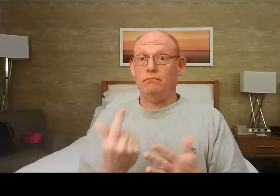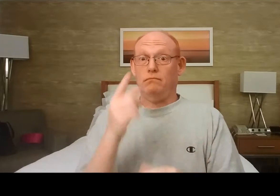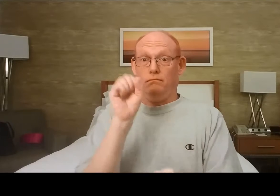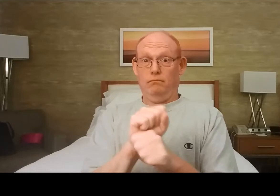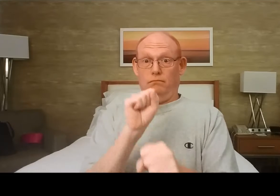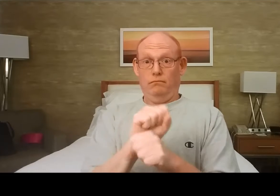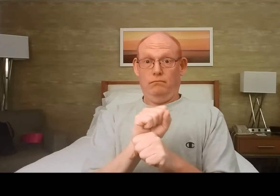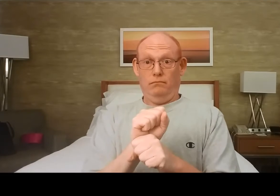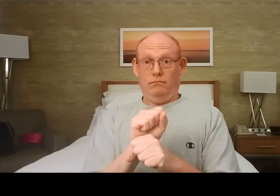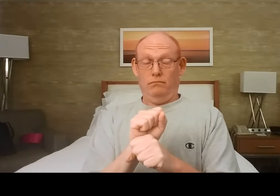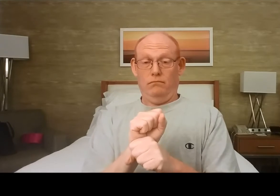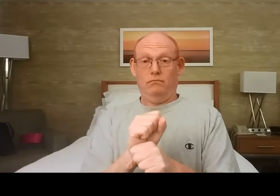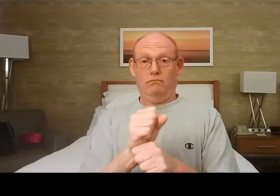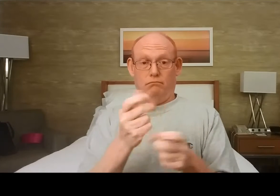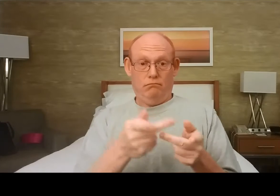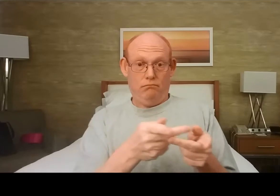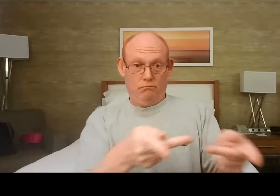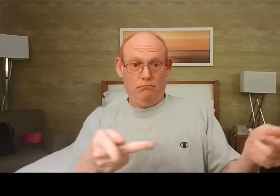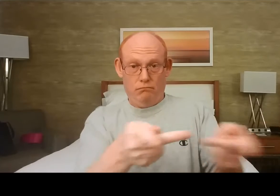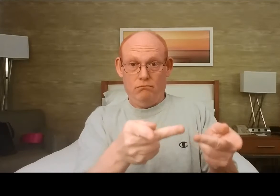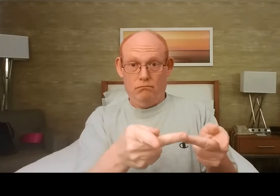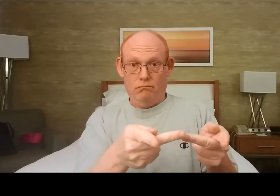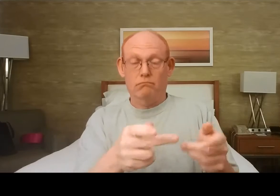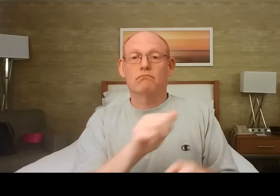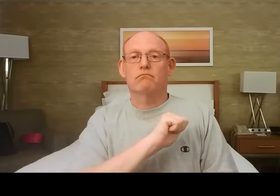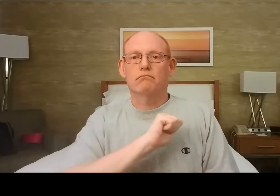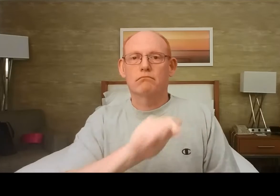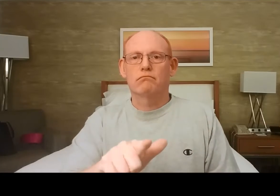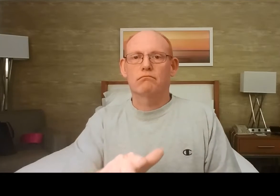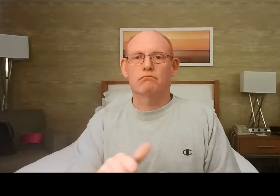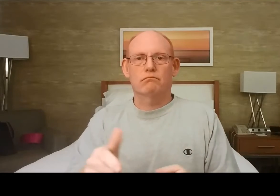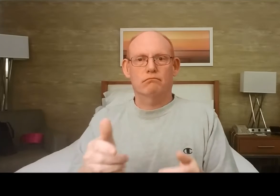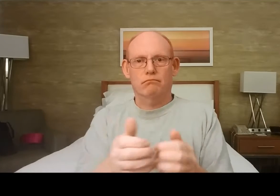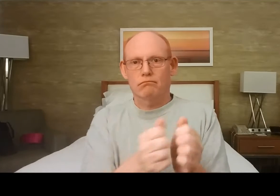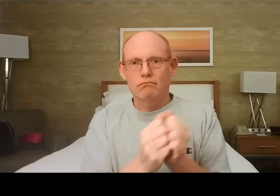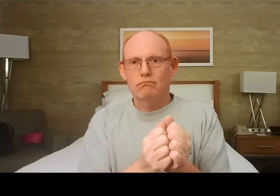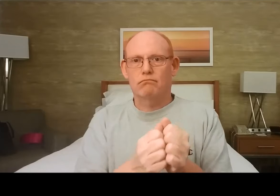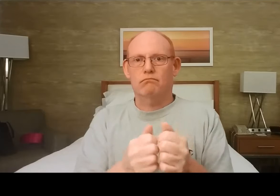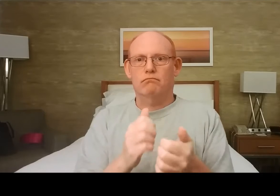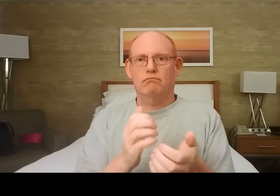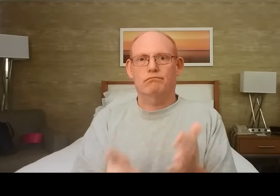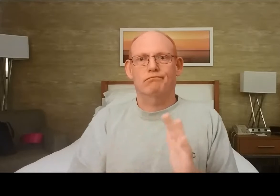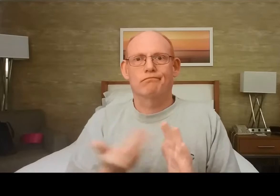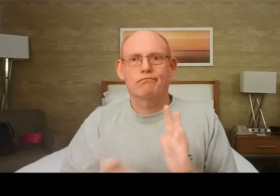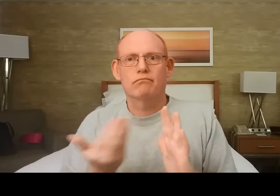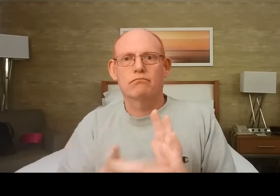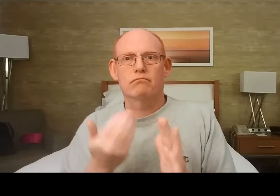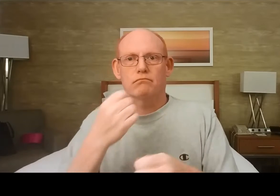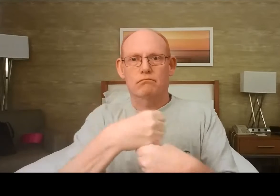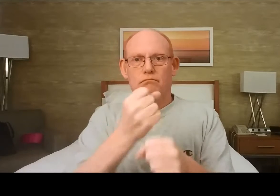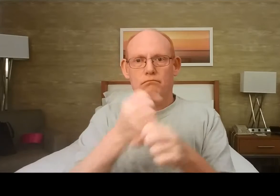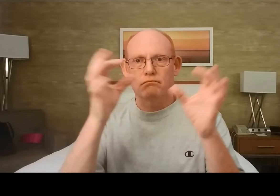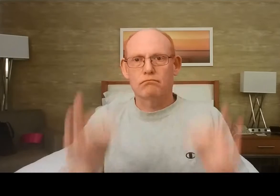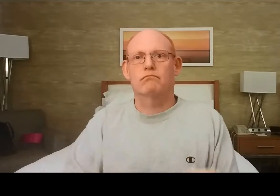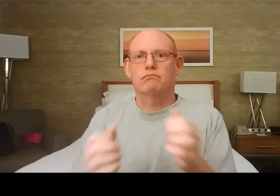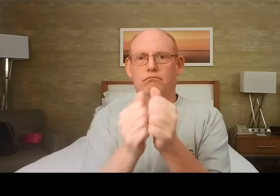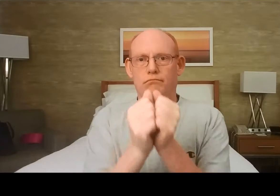Well, everyone who works there runs the business together. They make decisions together, and the profits of the company are shared